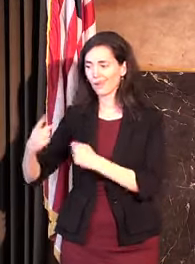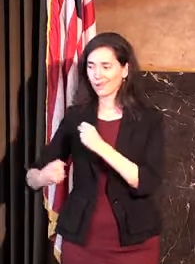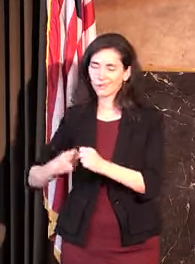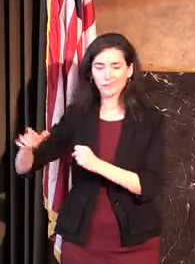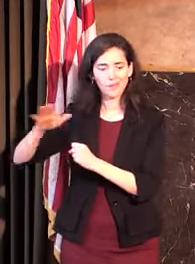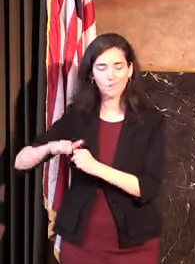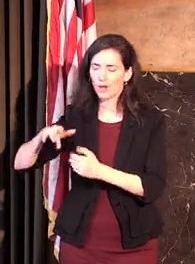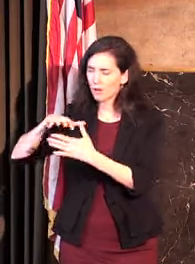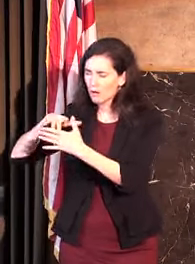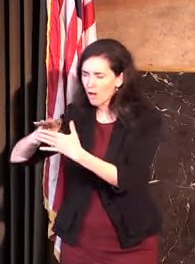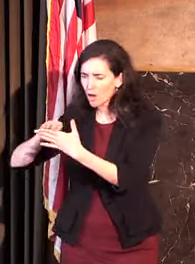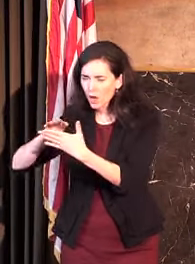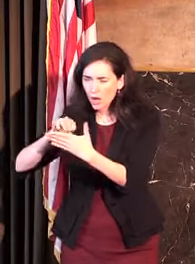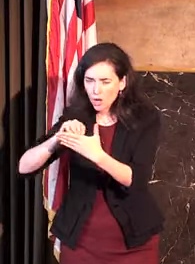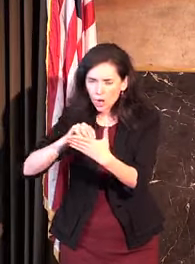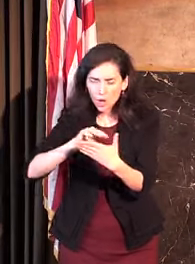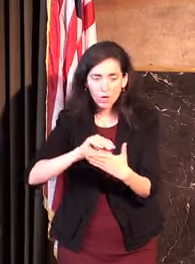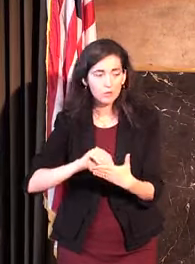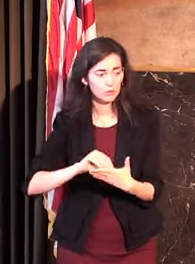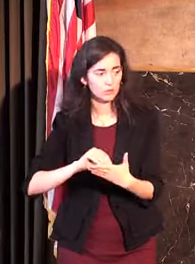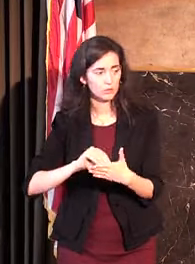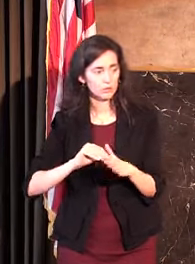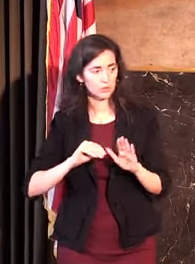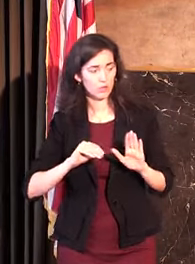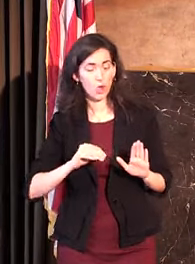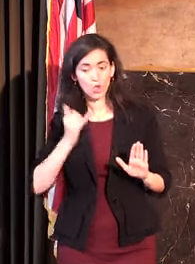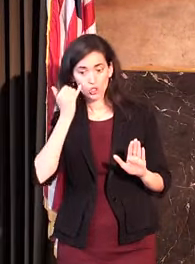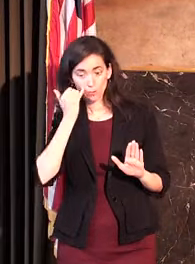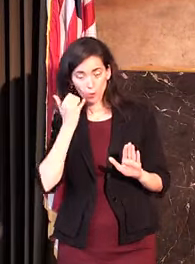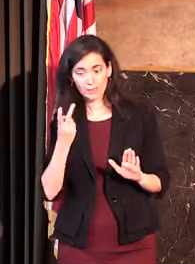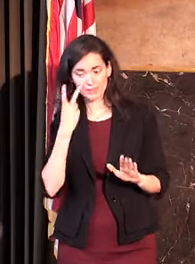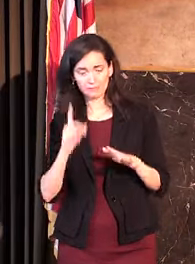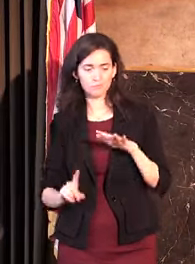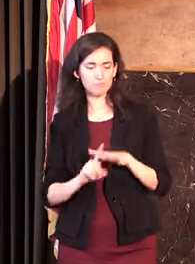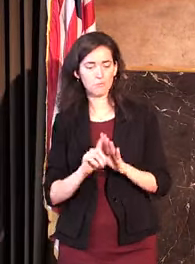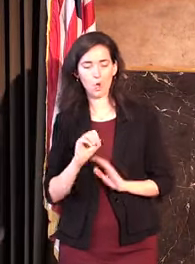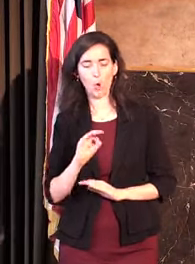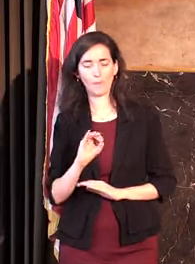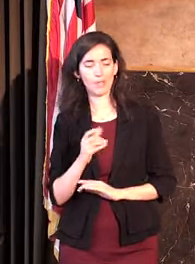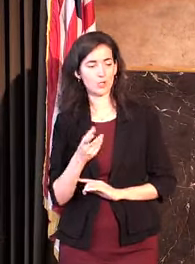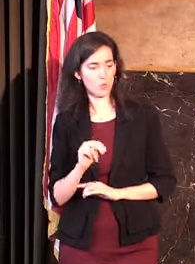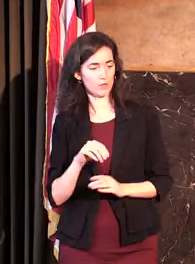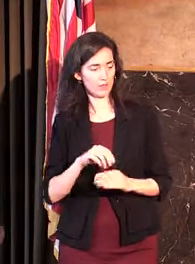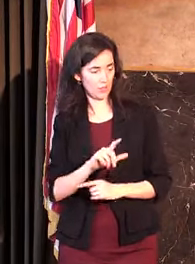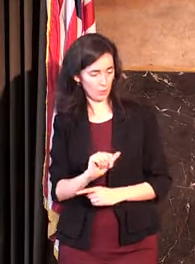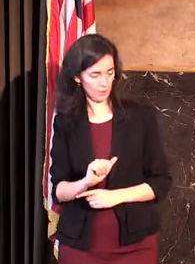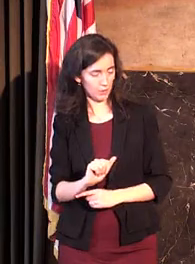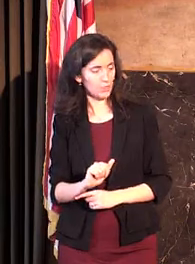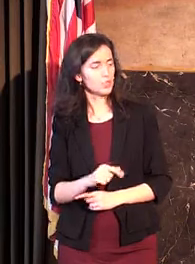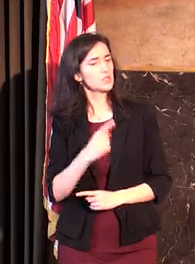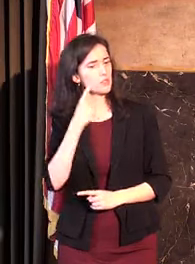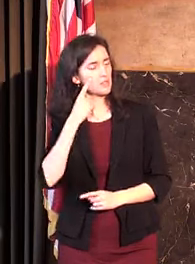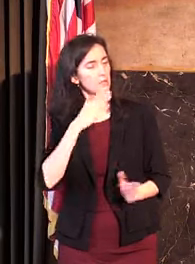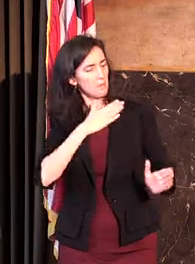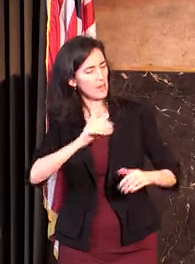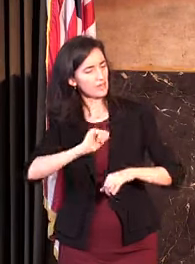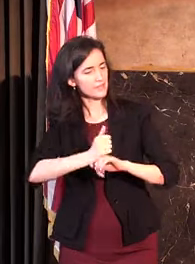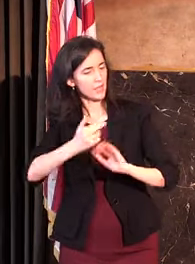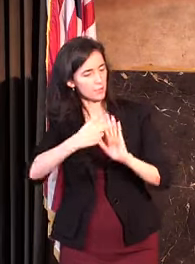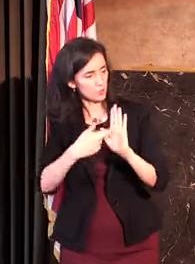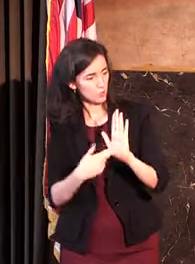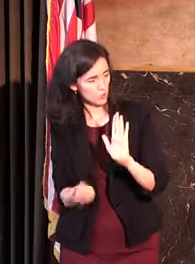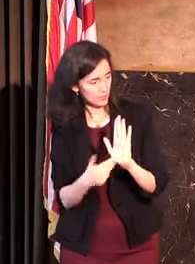change, are restrictions still on the table, or will you rely more on personal responsibility to